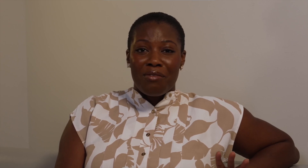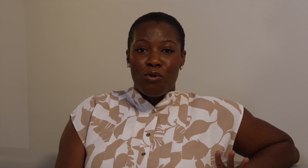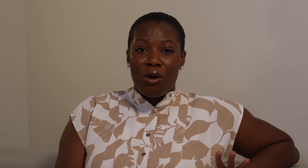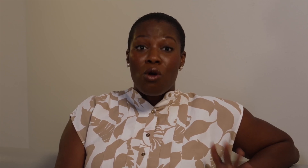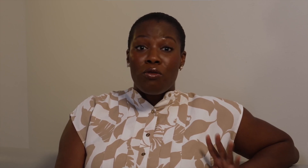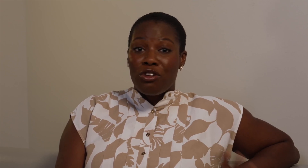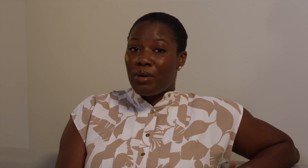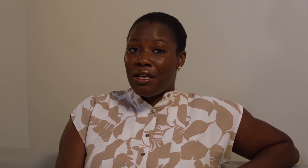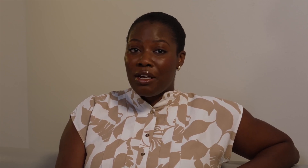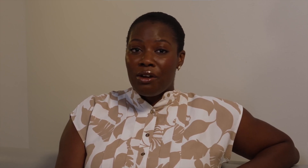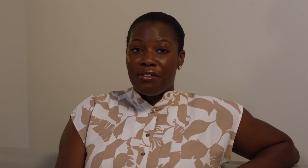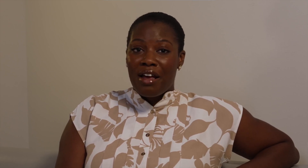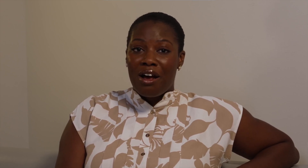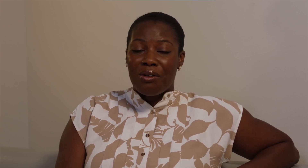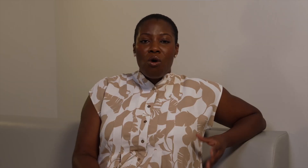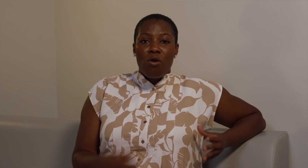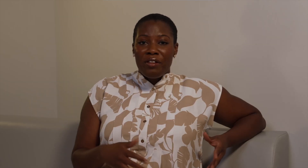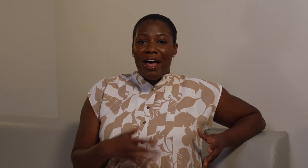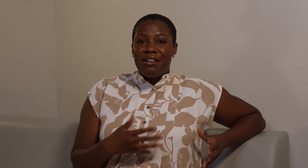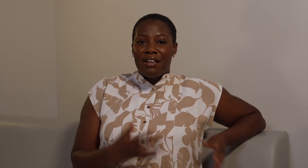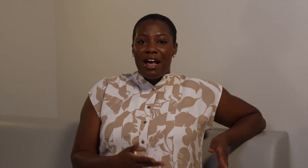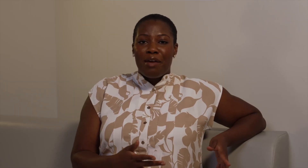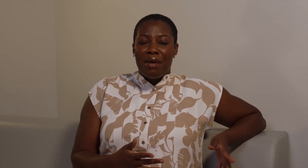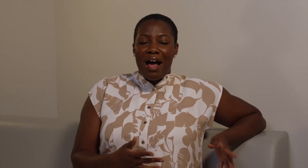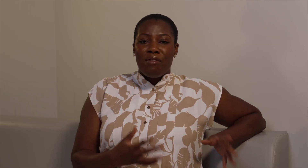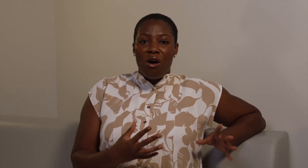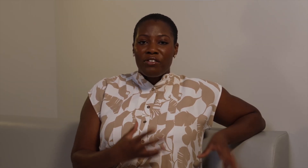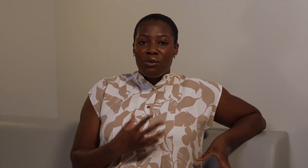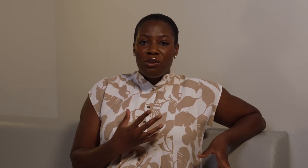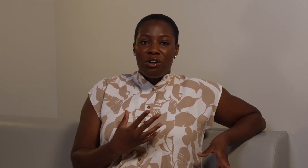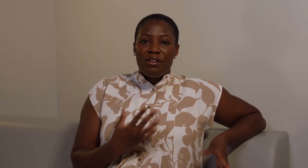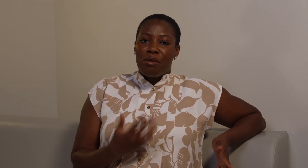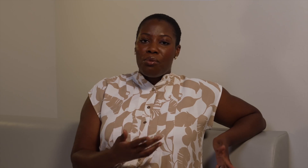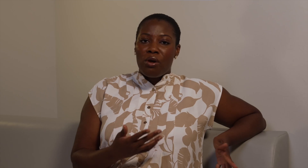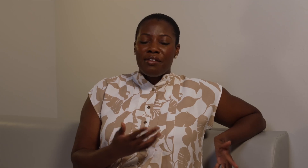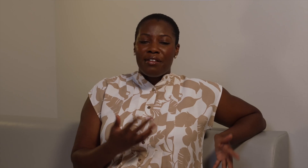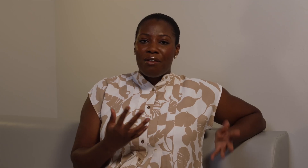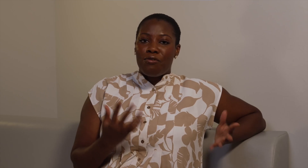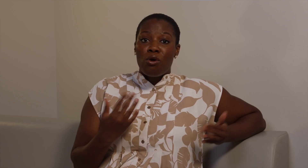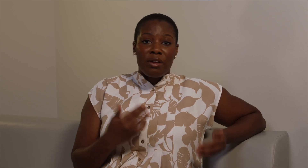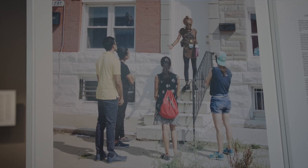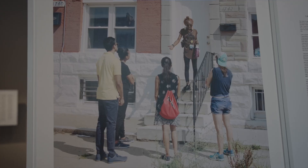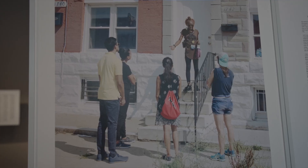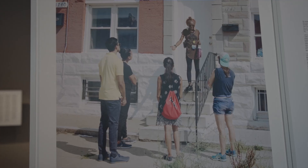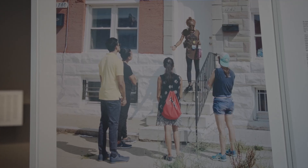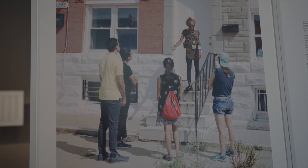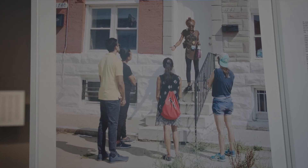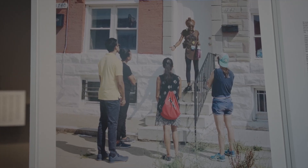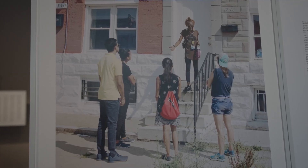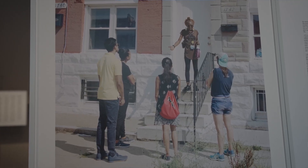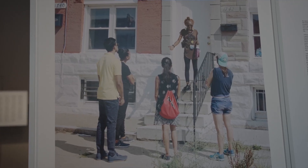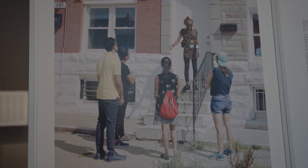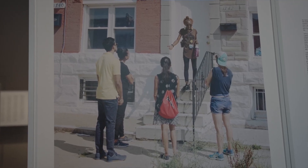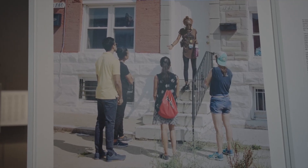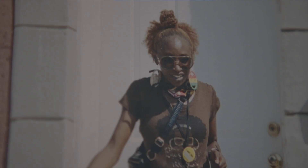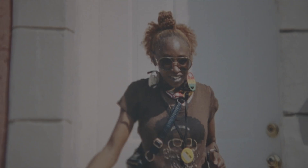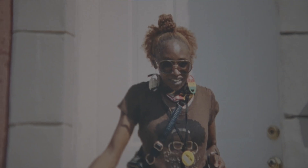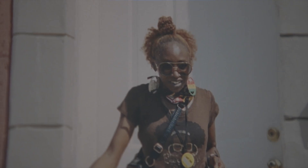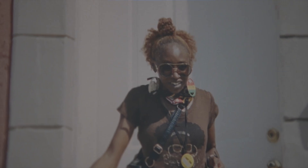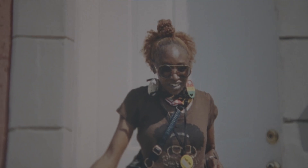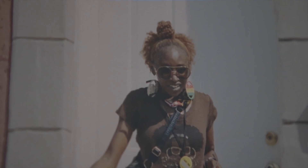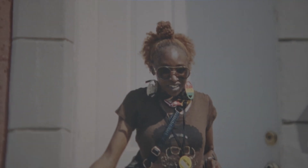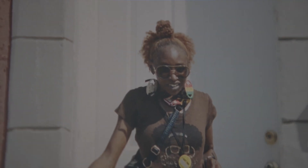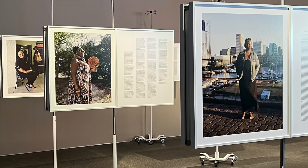workers for over 20 years now. Over that time, I've also learned the importance of focusing on CHWs